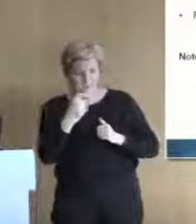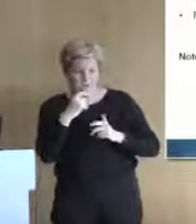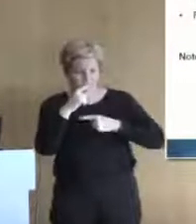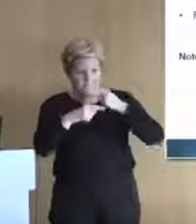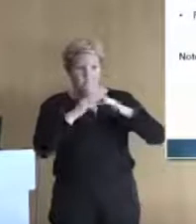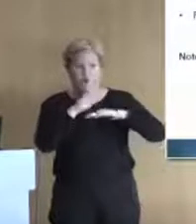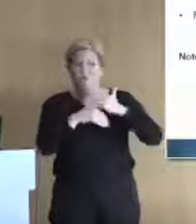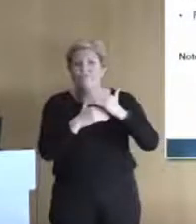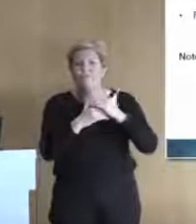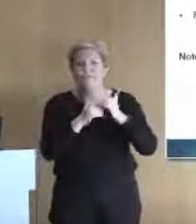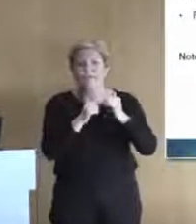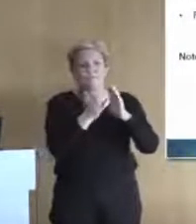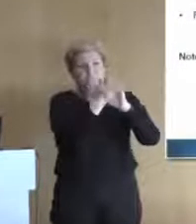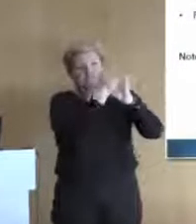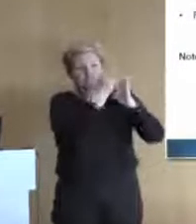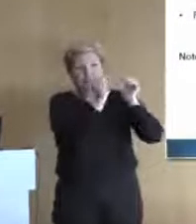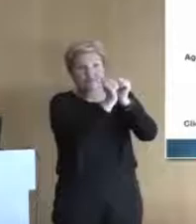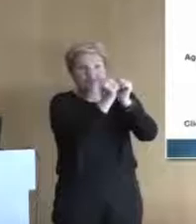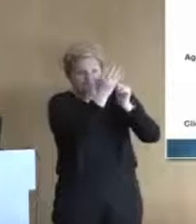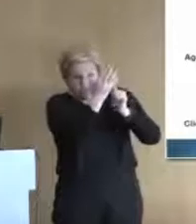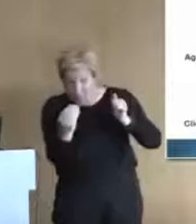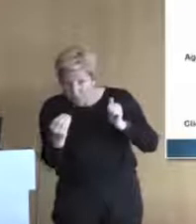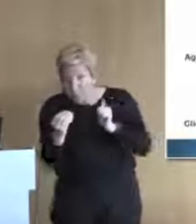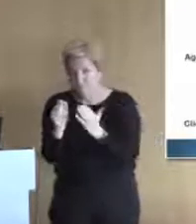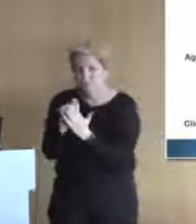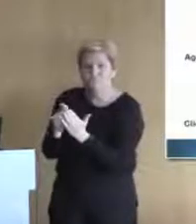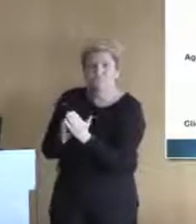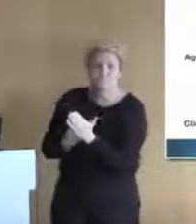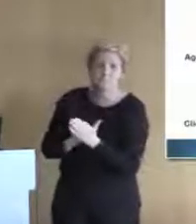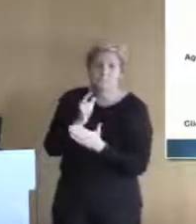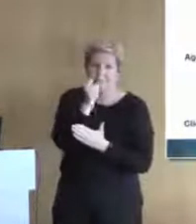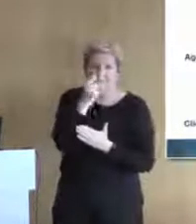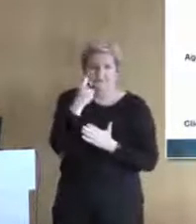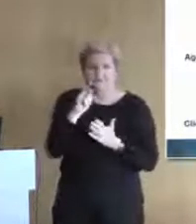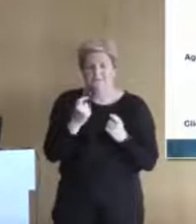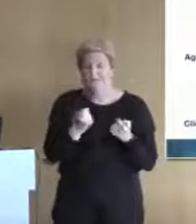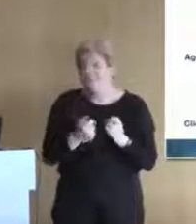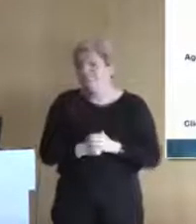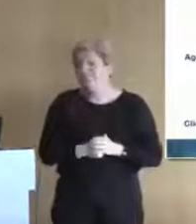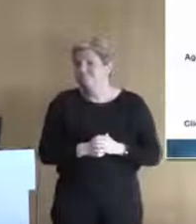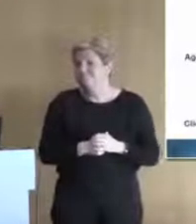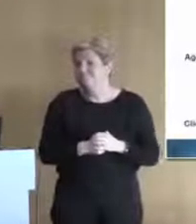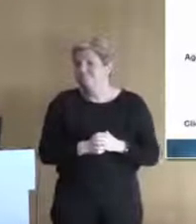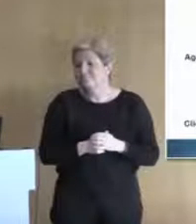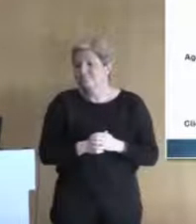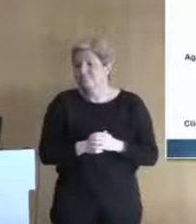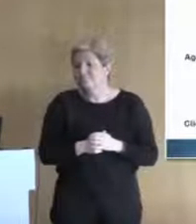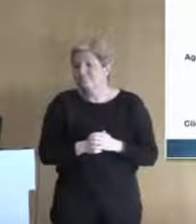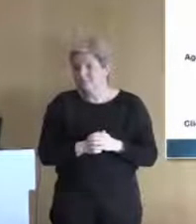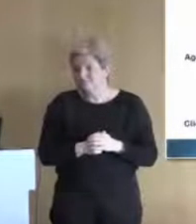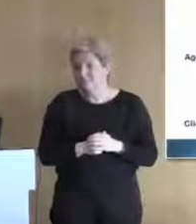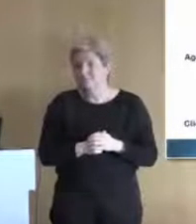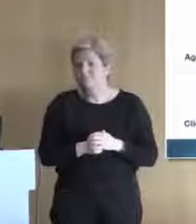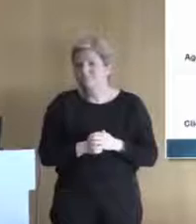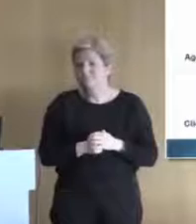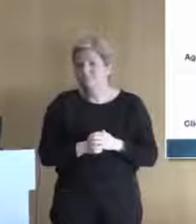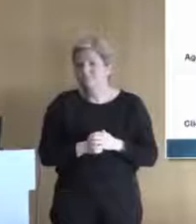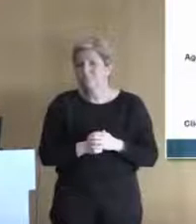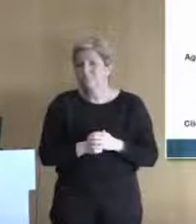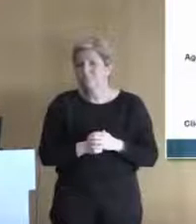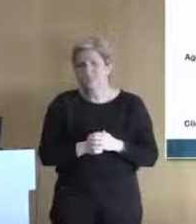And there's just some, we've left the package here, so there's just some ways to actually access